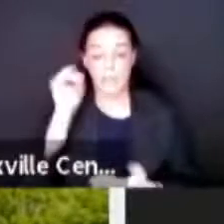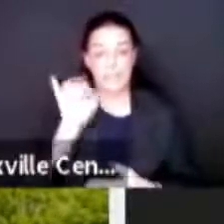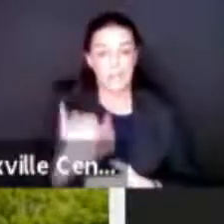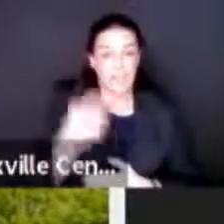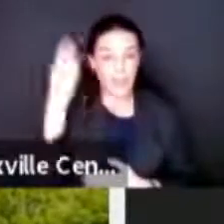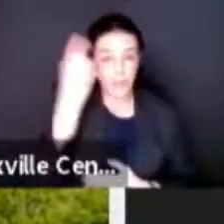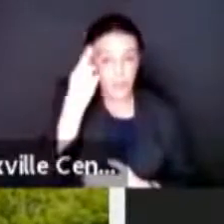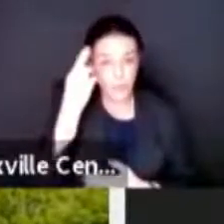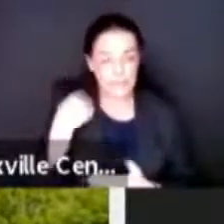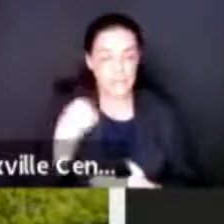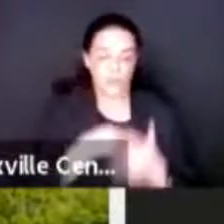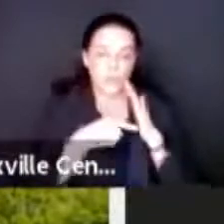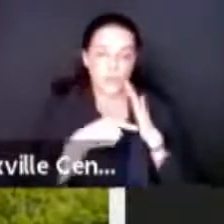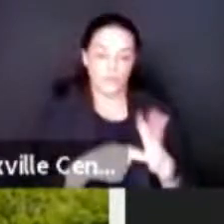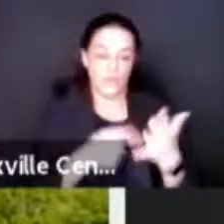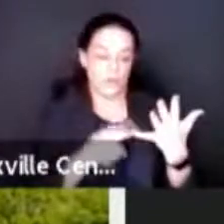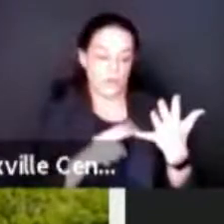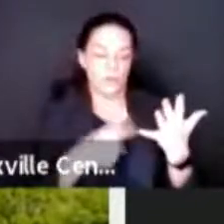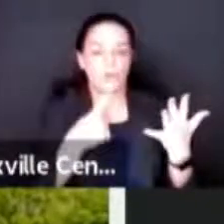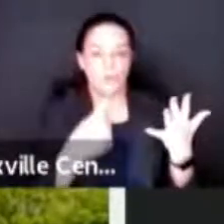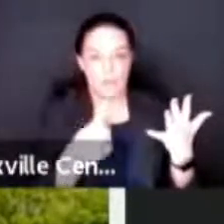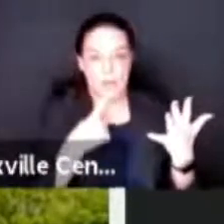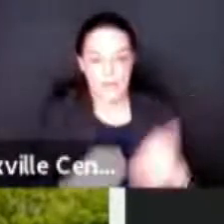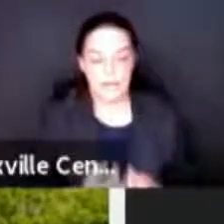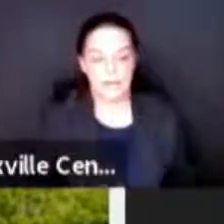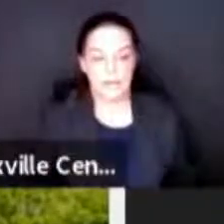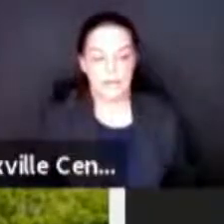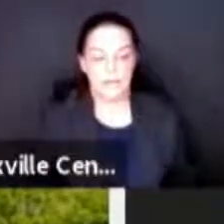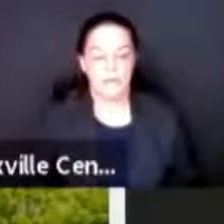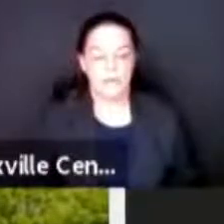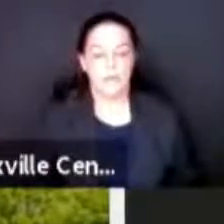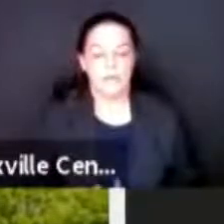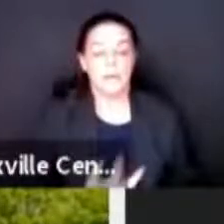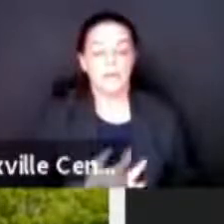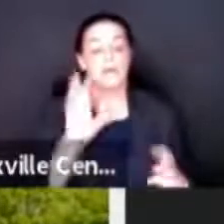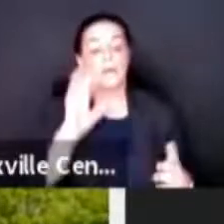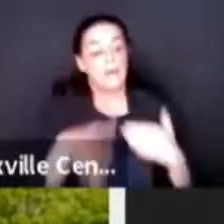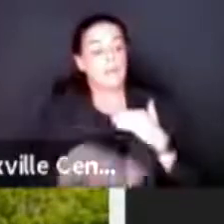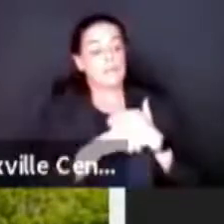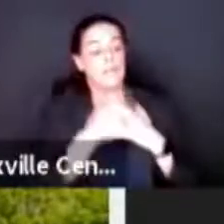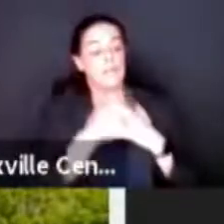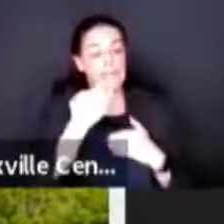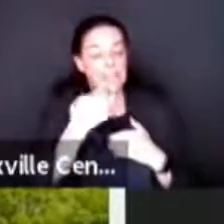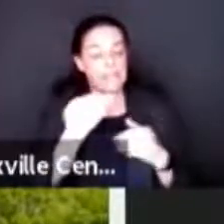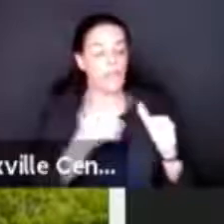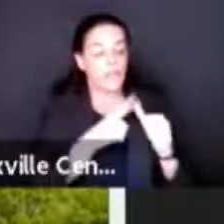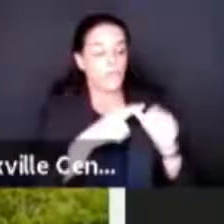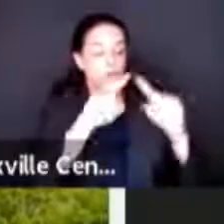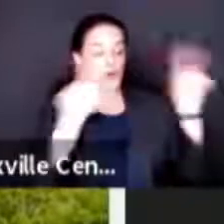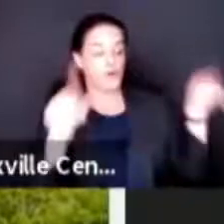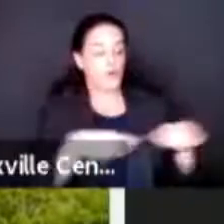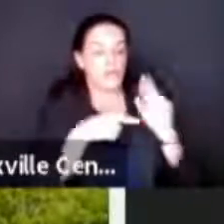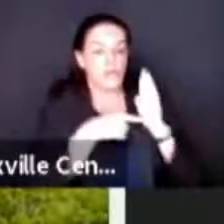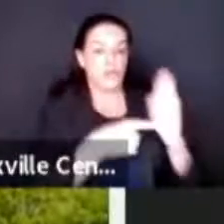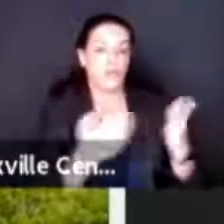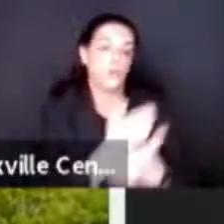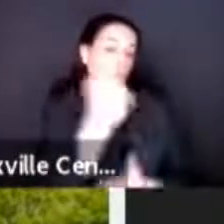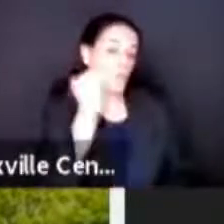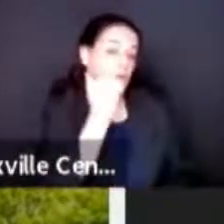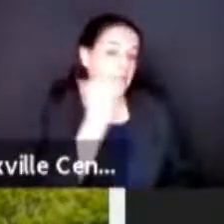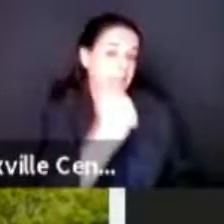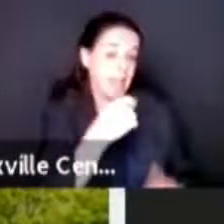we are representing this benchmark as red. Under our supplemental data section, the first chart shows new daily COVID cases